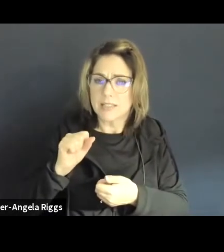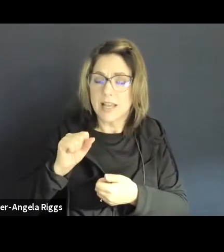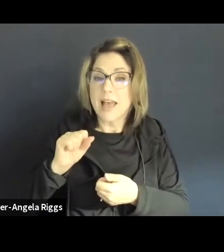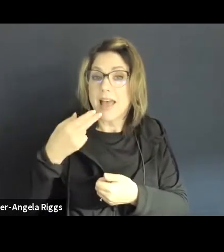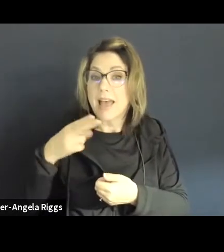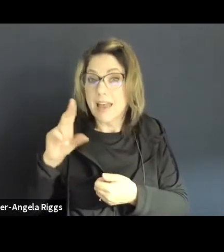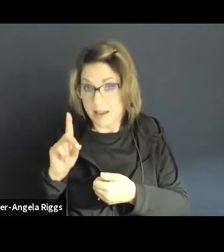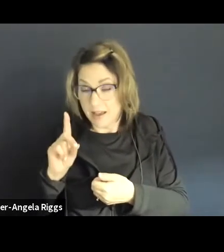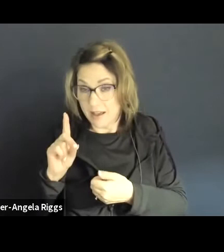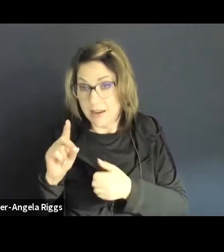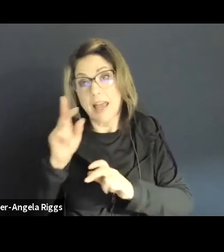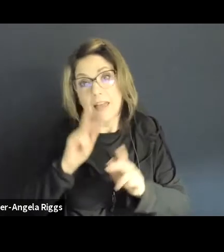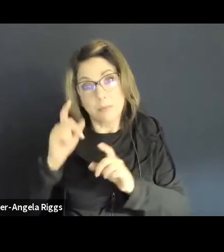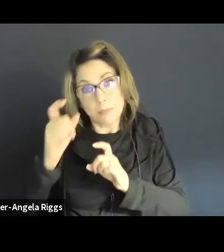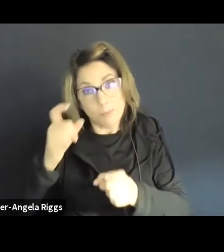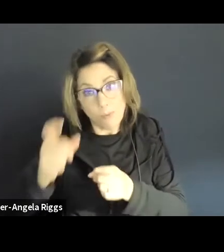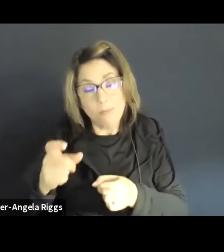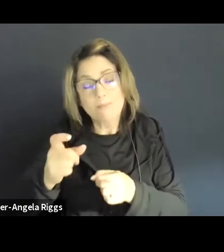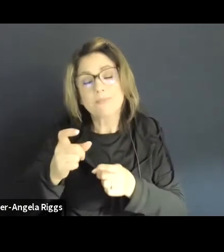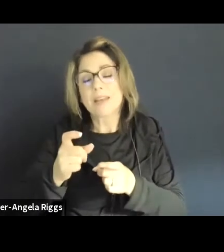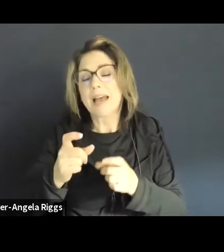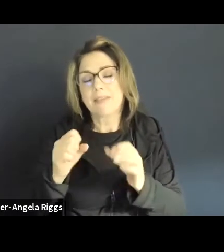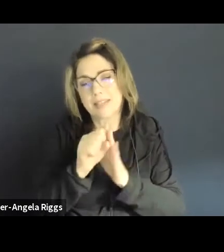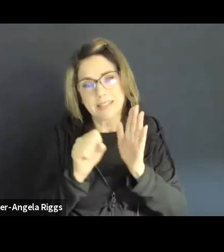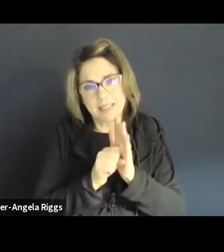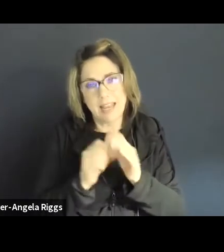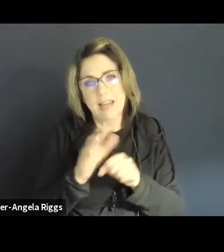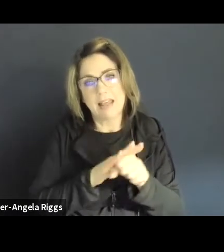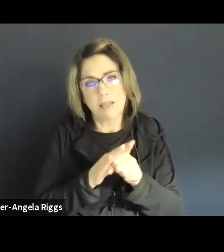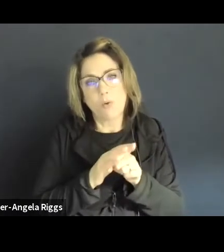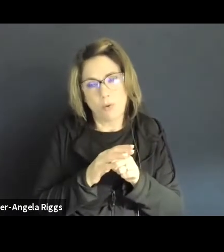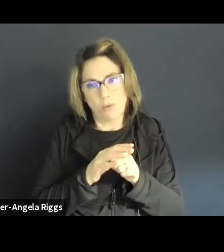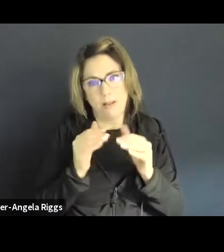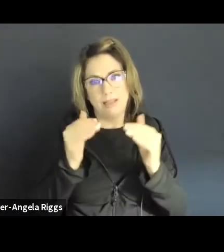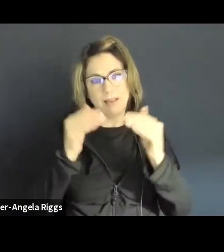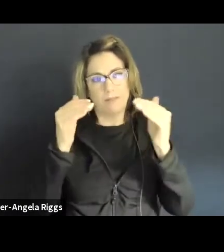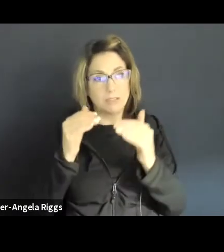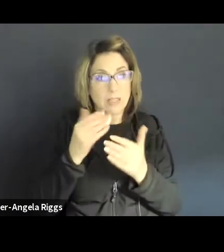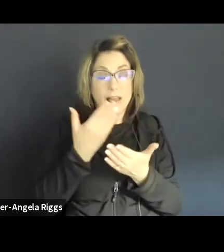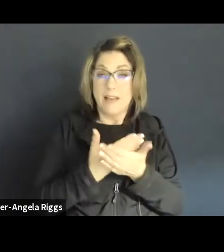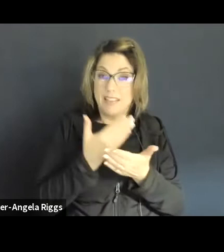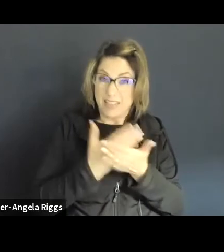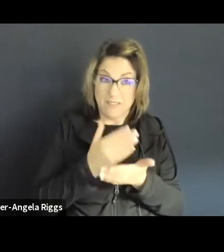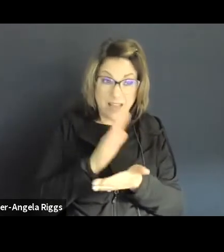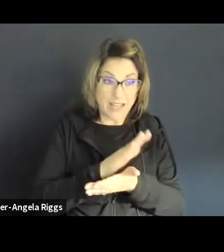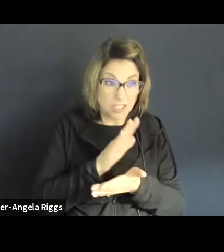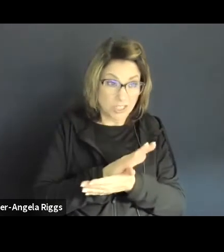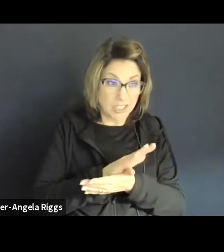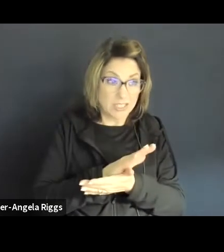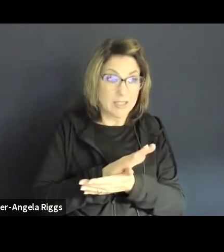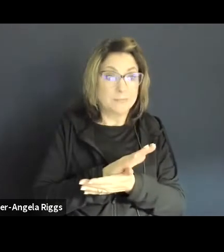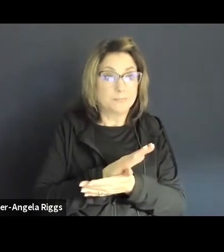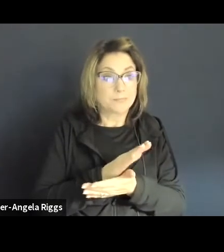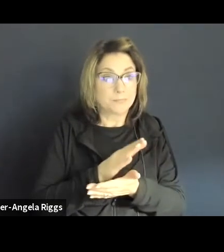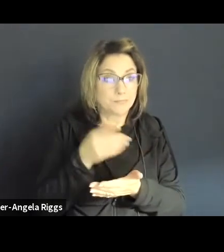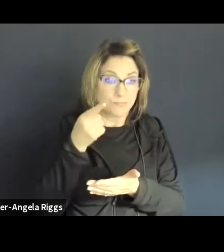and grantees at state and local levels. The fact sheet is associated with the PowerPoint presentation, and that